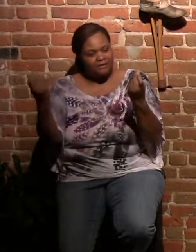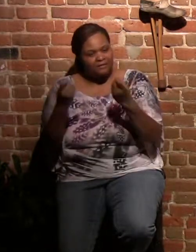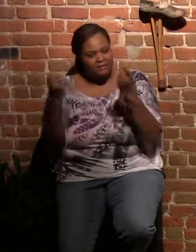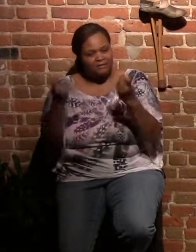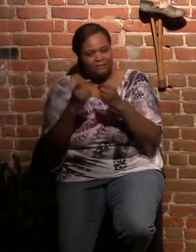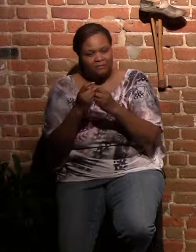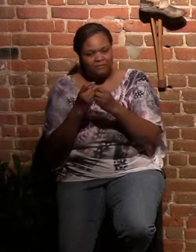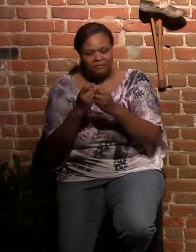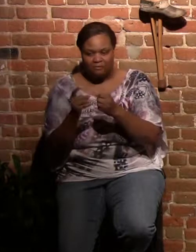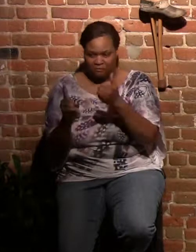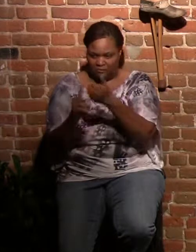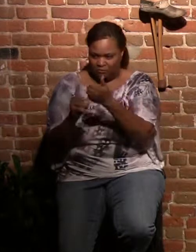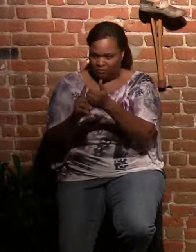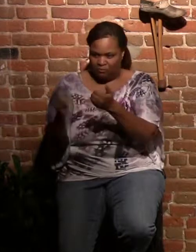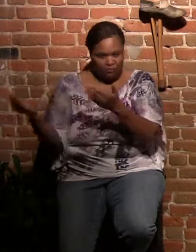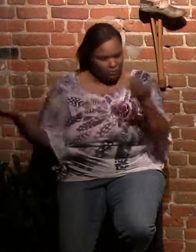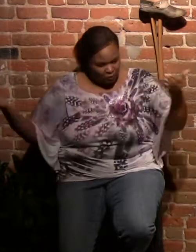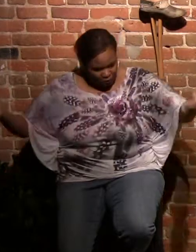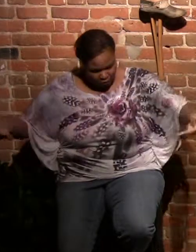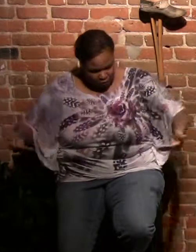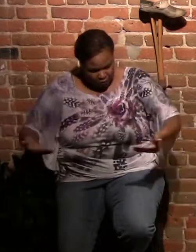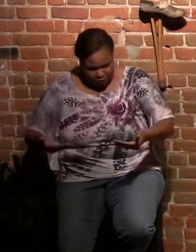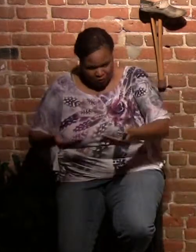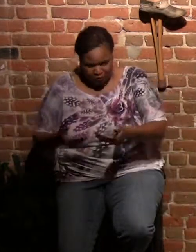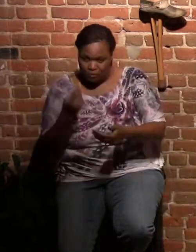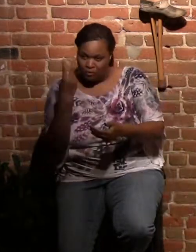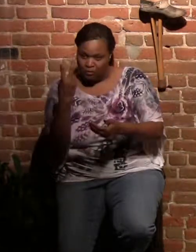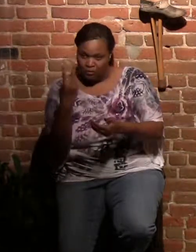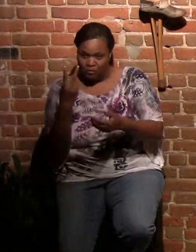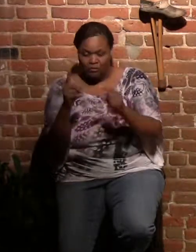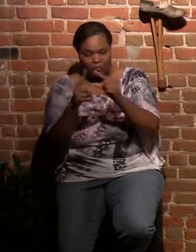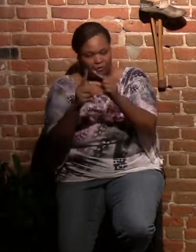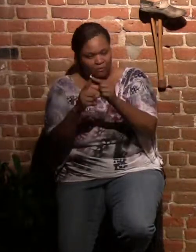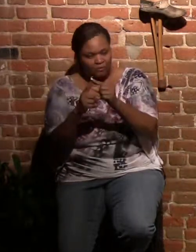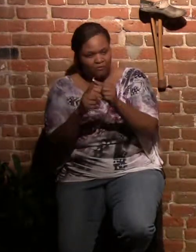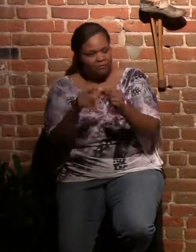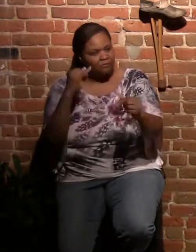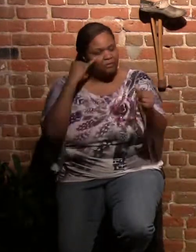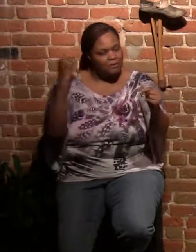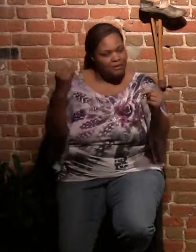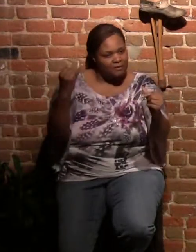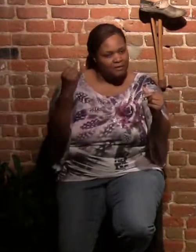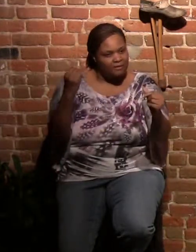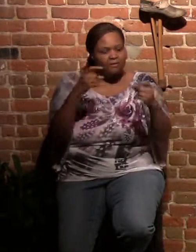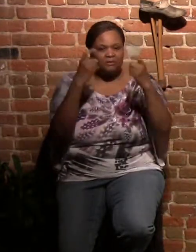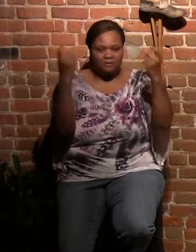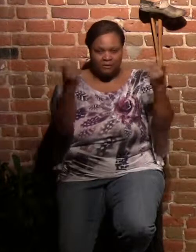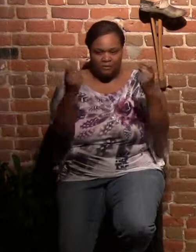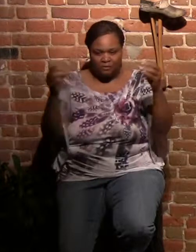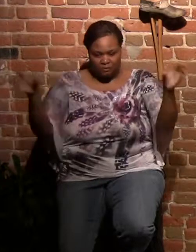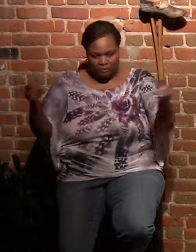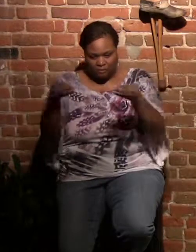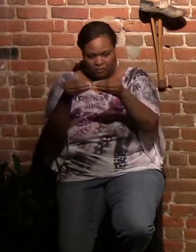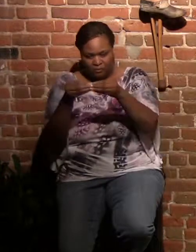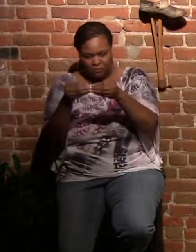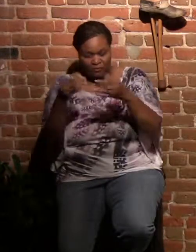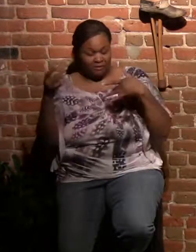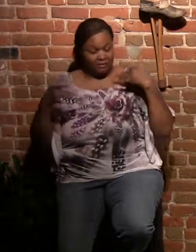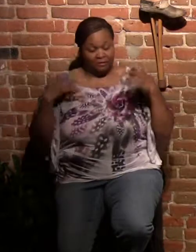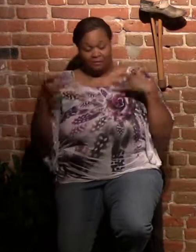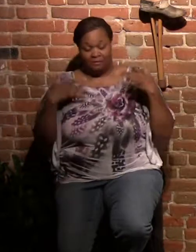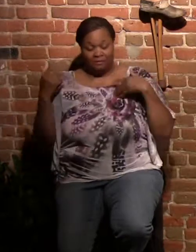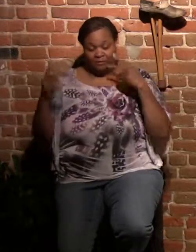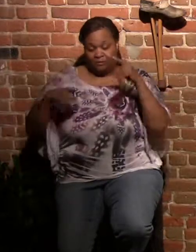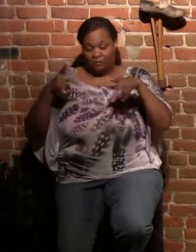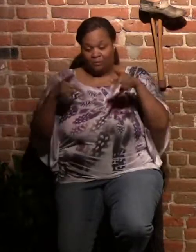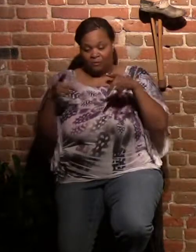that brings together the two most powerful words, imagination and celebration. So that's the point of tonight. I'm thrilled that the people that are